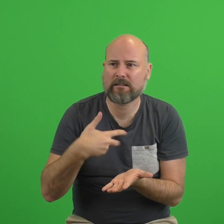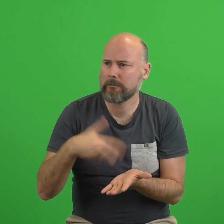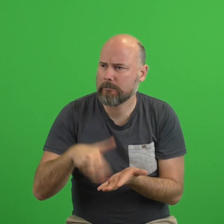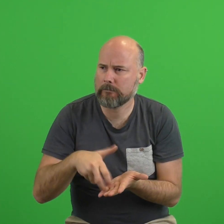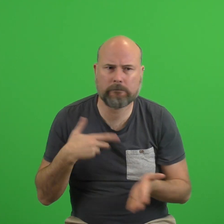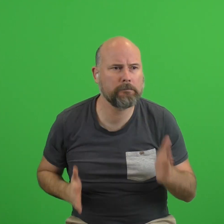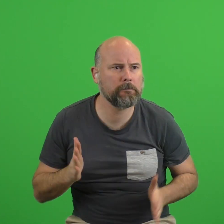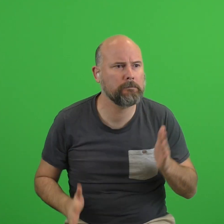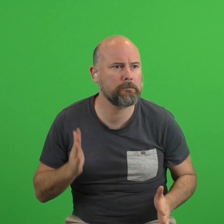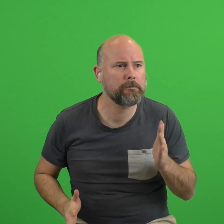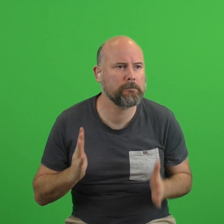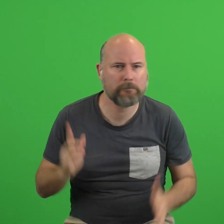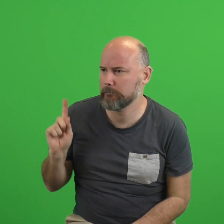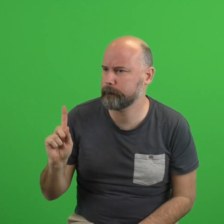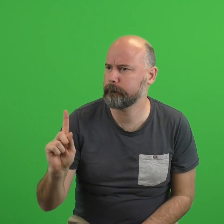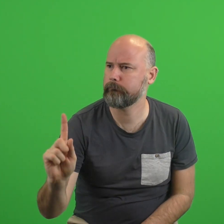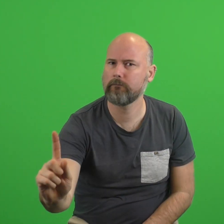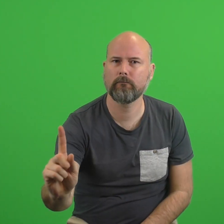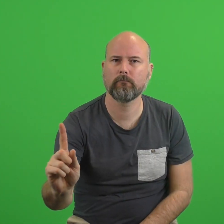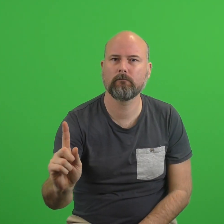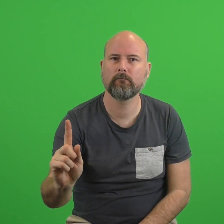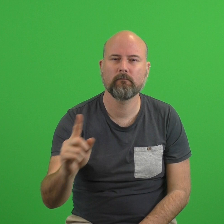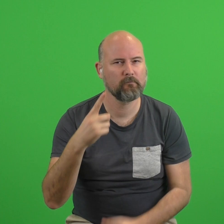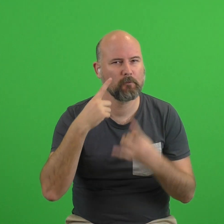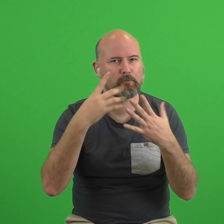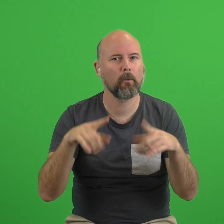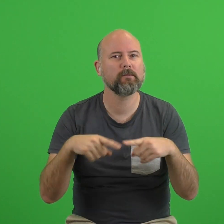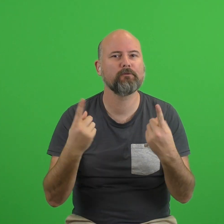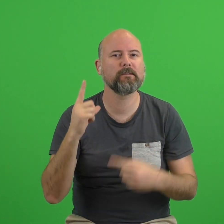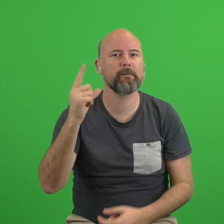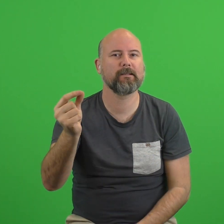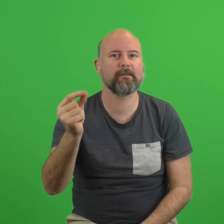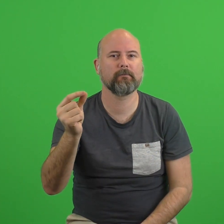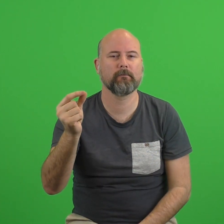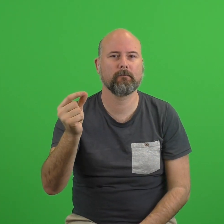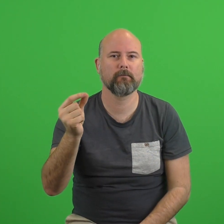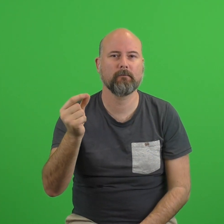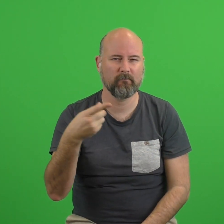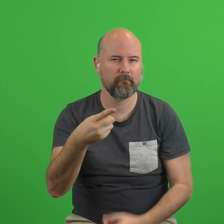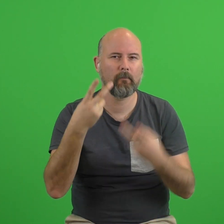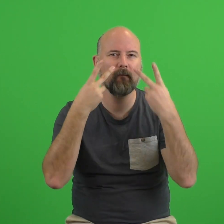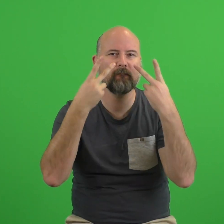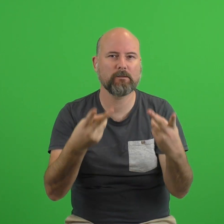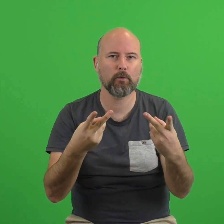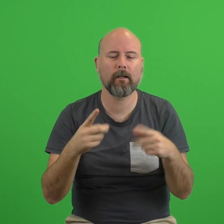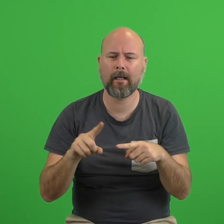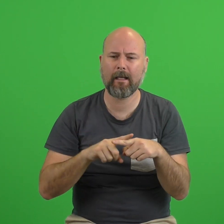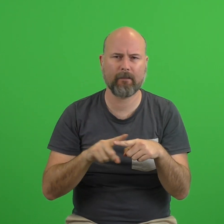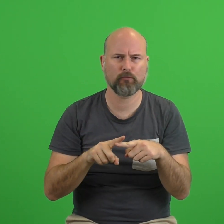might be walking very fast. I'm in a real panic. I need to get somewhere quickly. So I can show different speeds of my walking with how I make the sign,